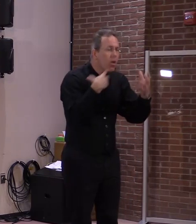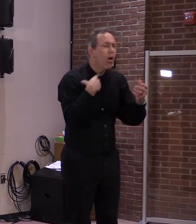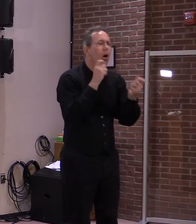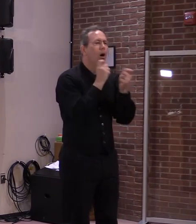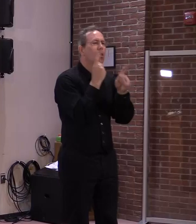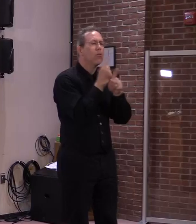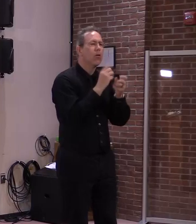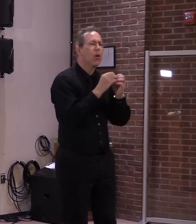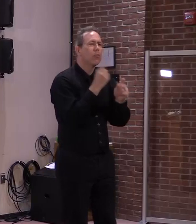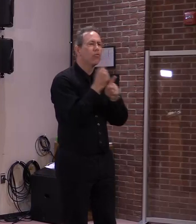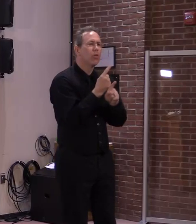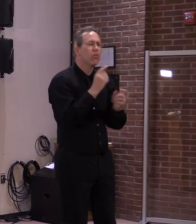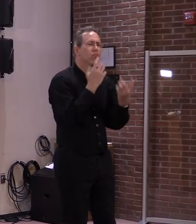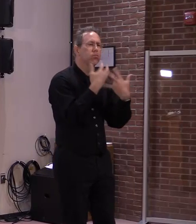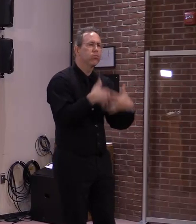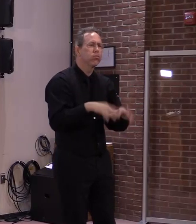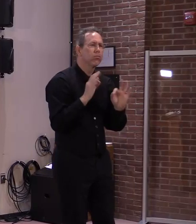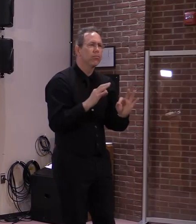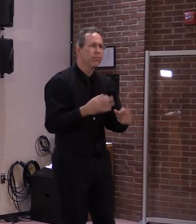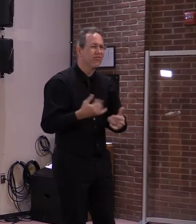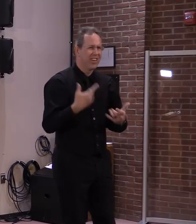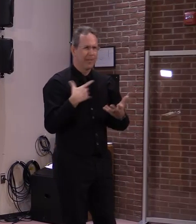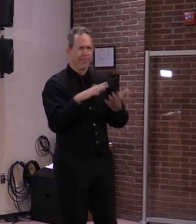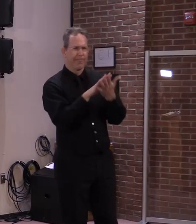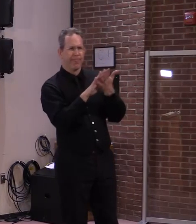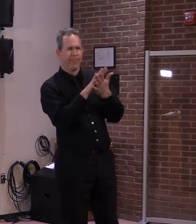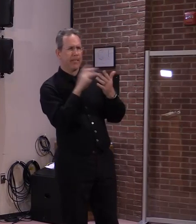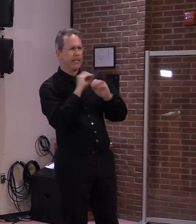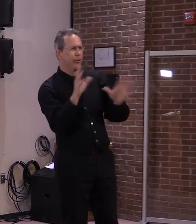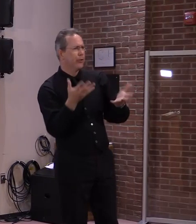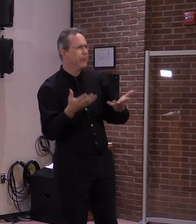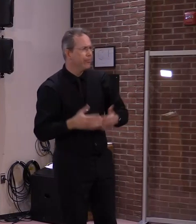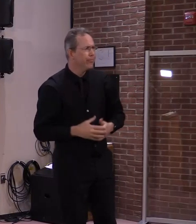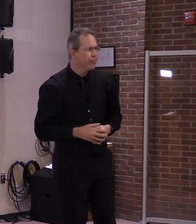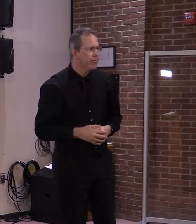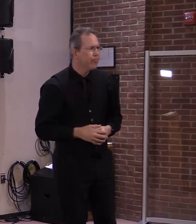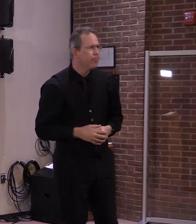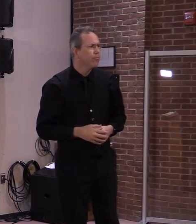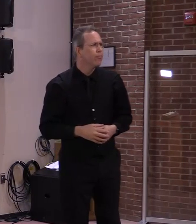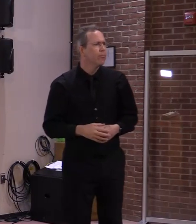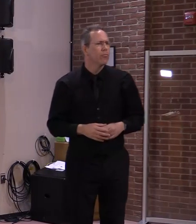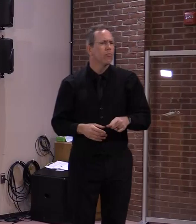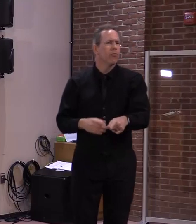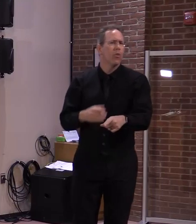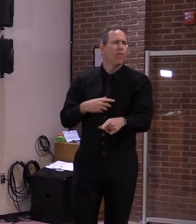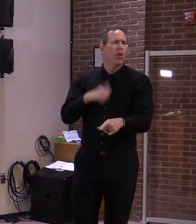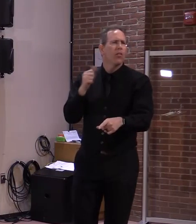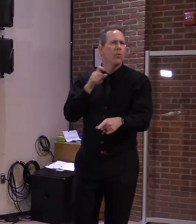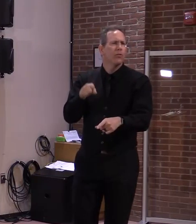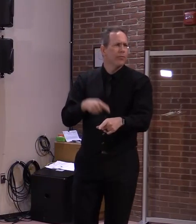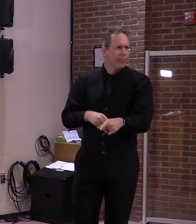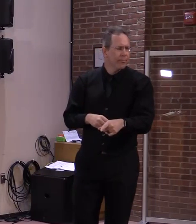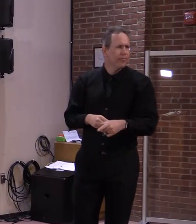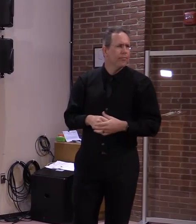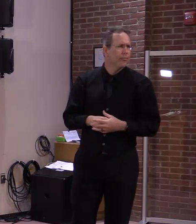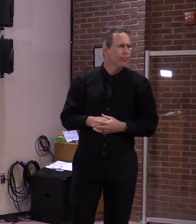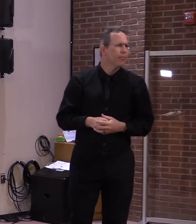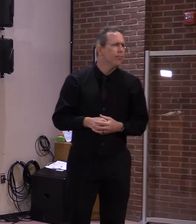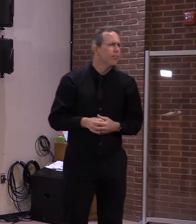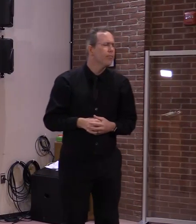Okay, thanks. My other question is about people in the state who are advocating